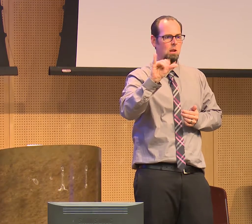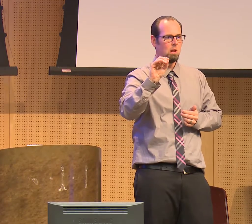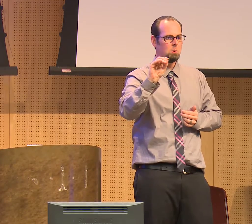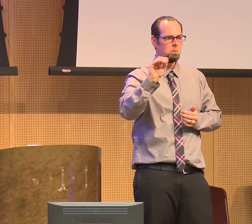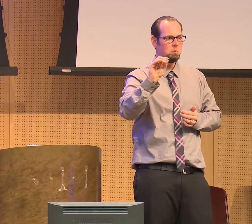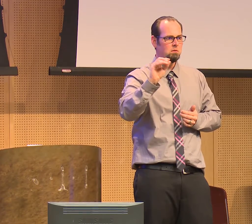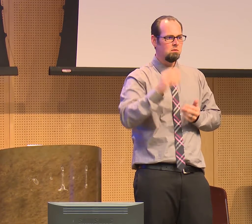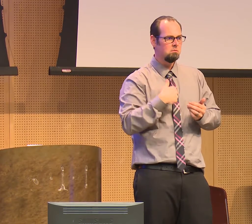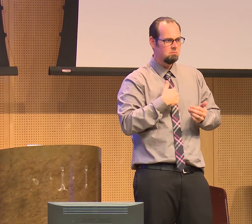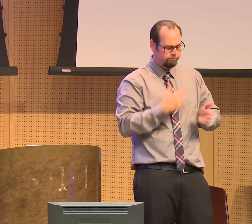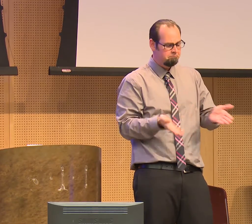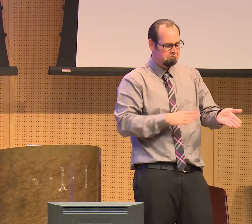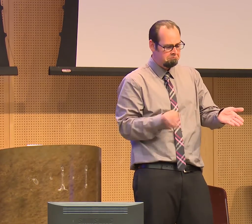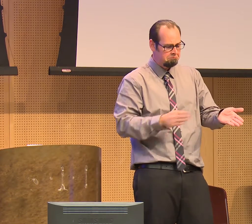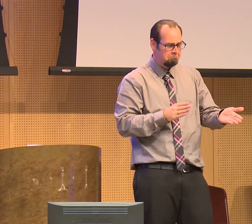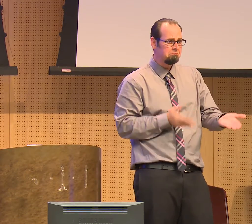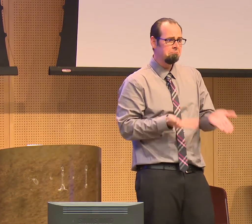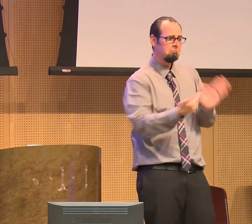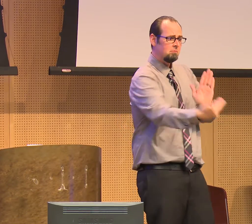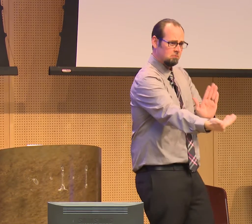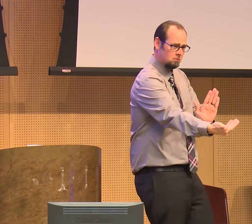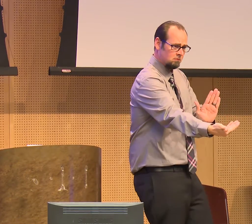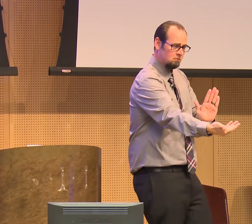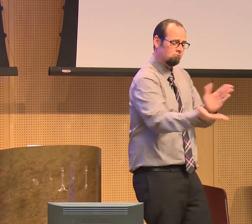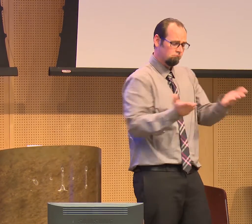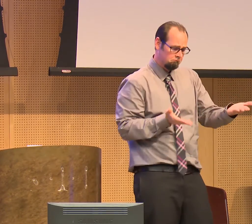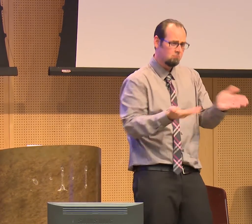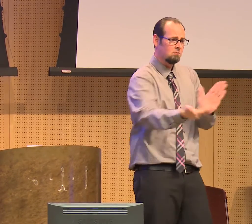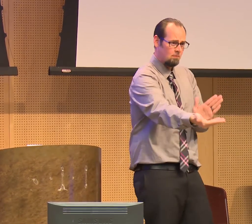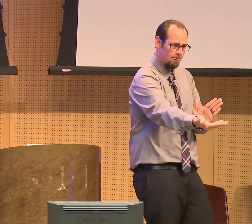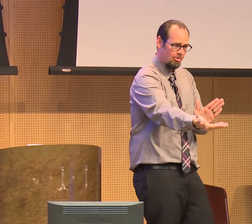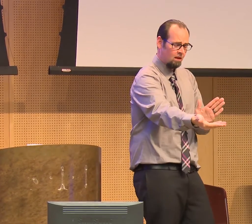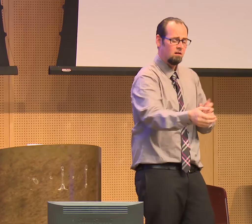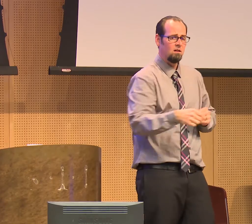I had my portfolio. I showed it to my interviewer.